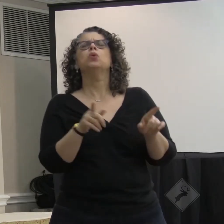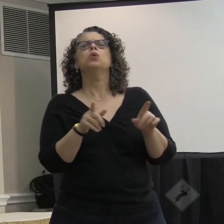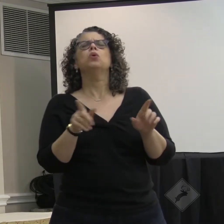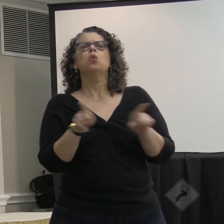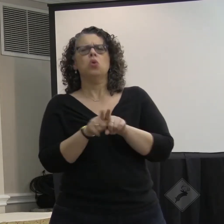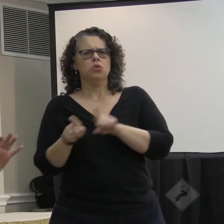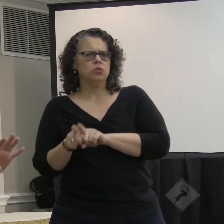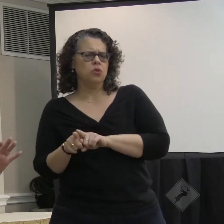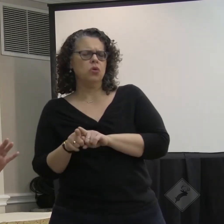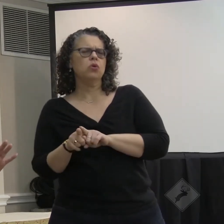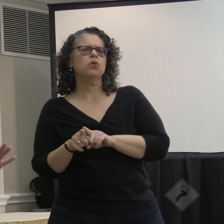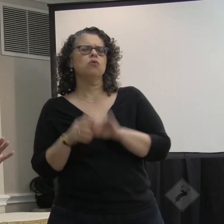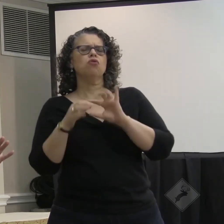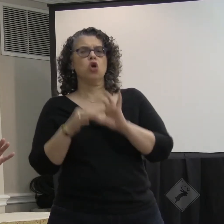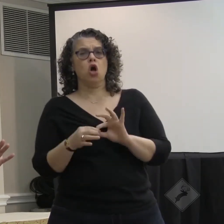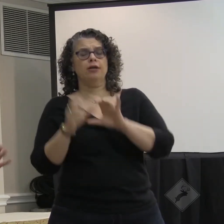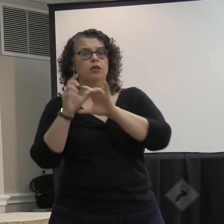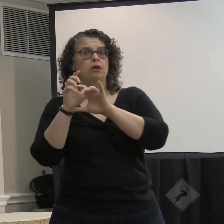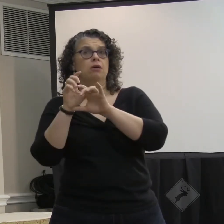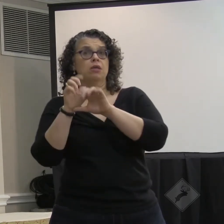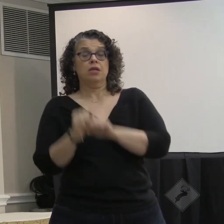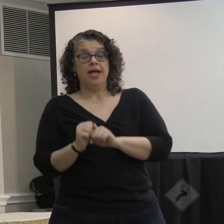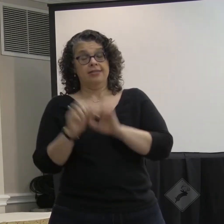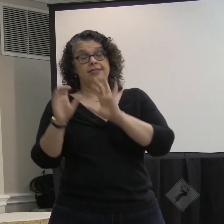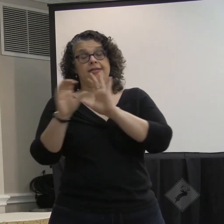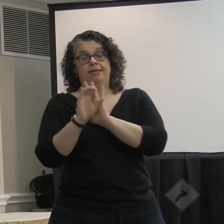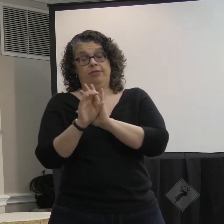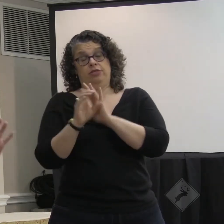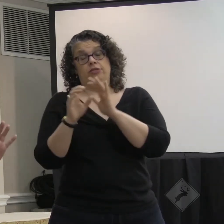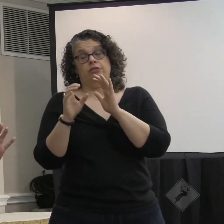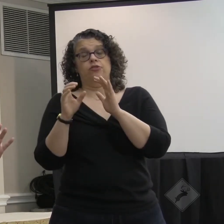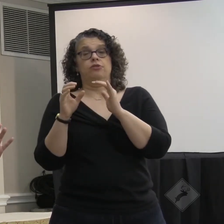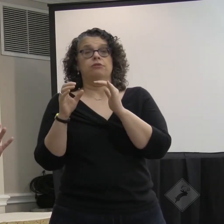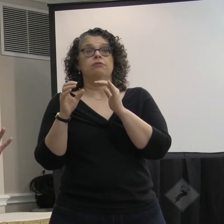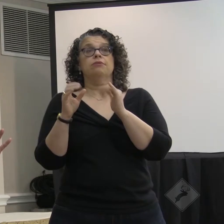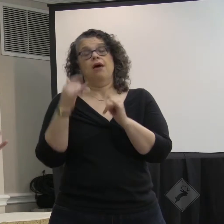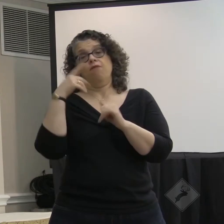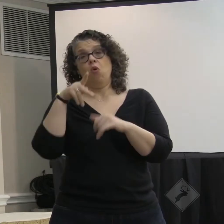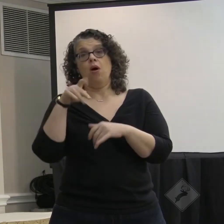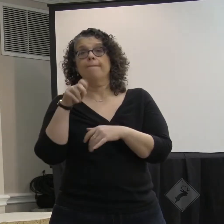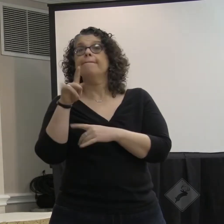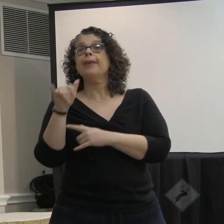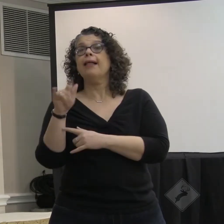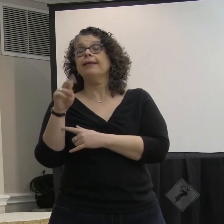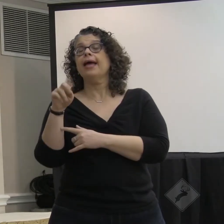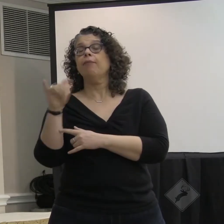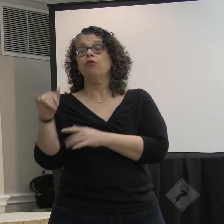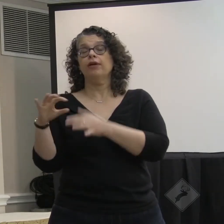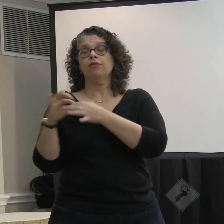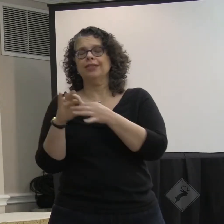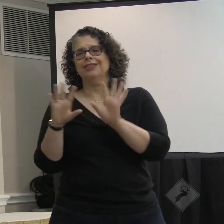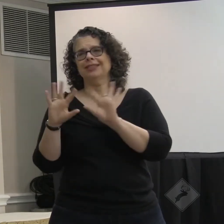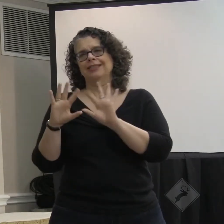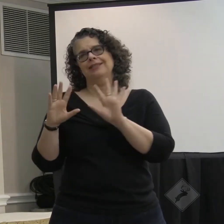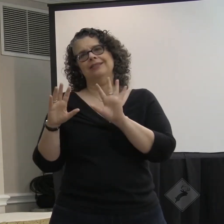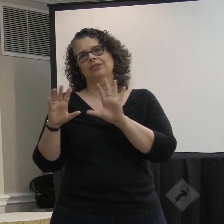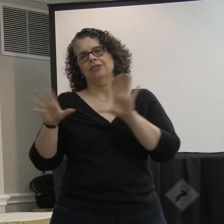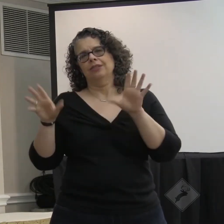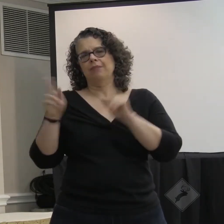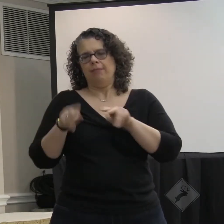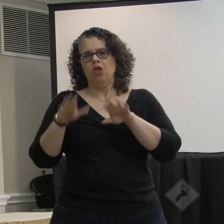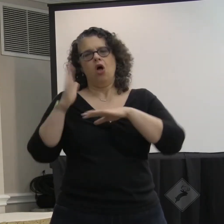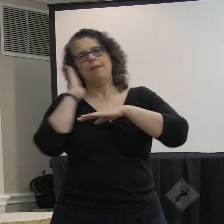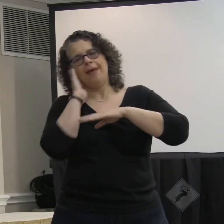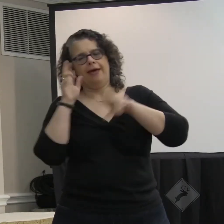for the classic image now of polyamory is people sitting on a bed. The whole family sitting on a bed. And you know what's become